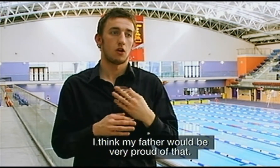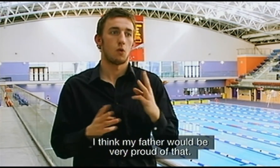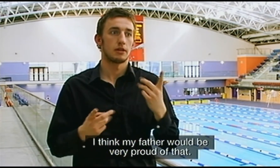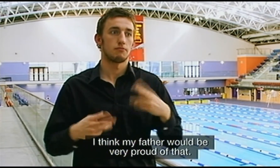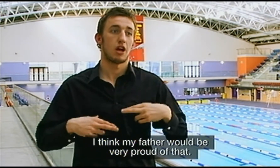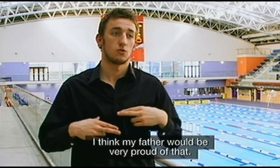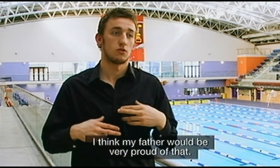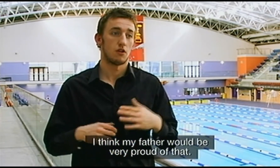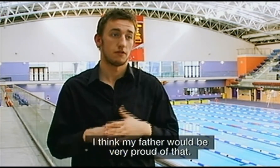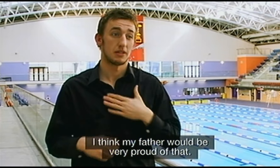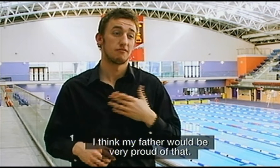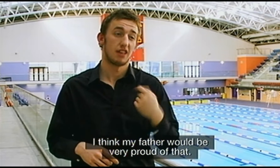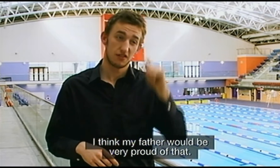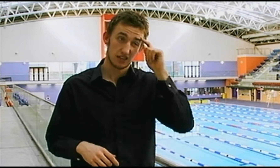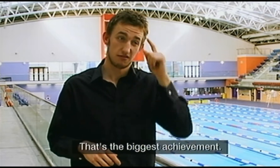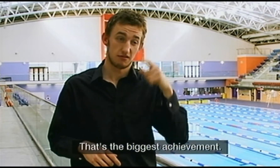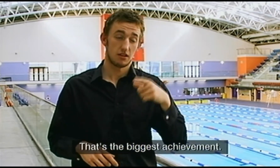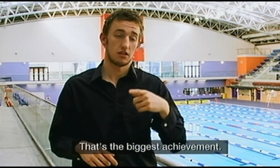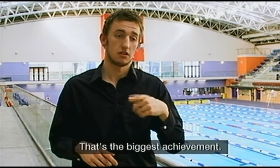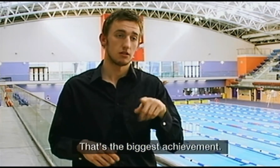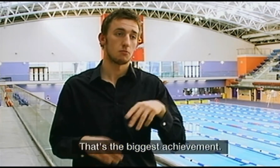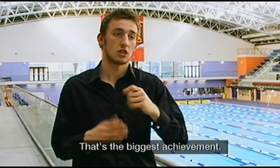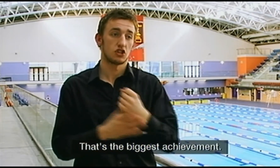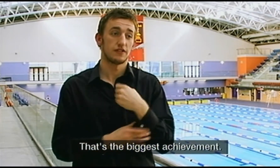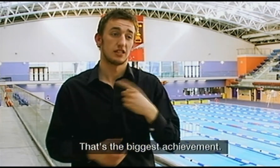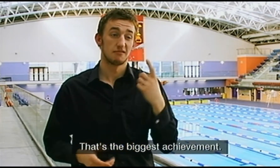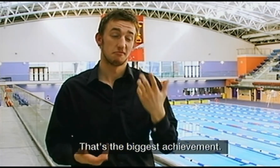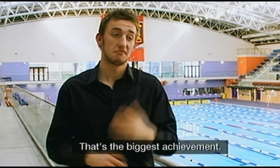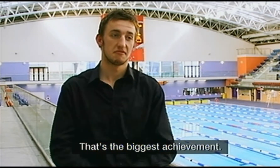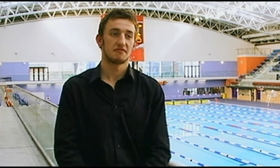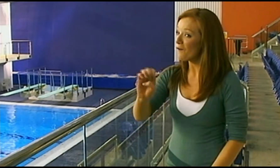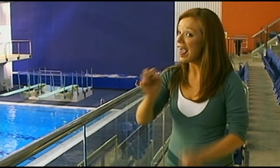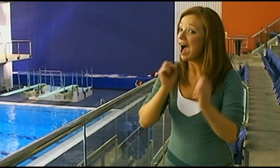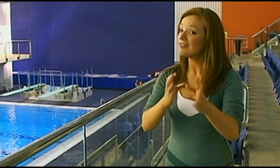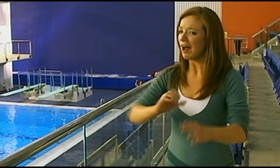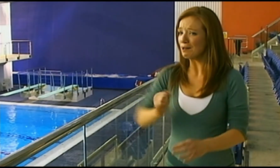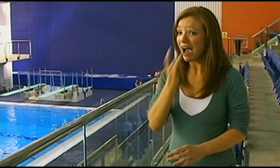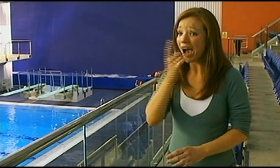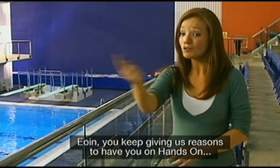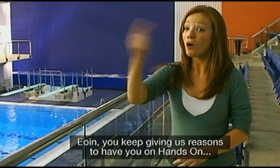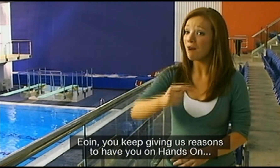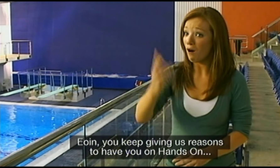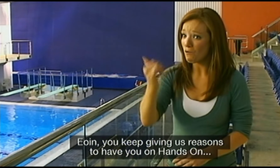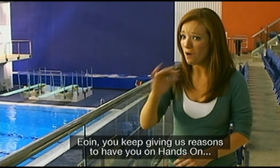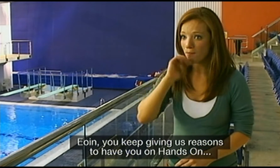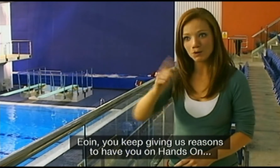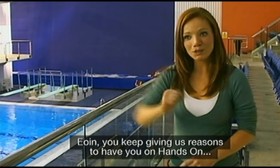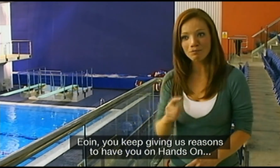I think my father would be very proud of that. That's the biggest achievement. Owen, you keep giving us reasons to have you on